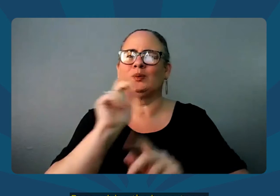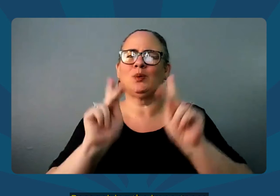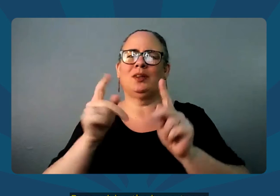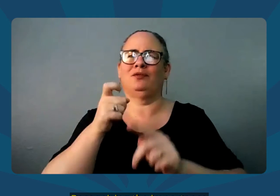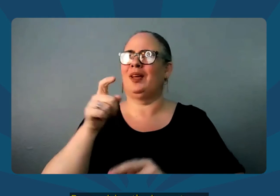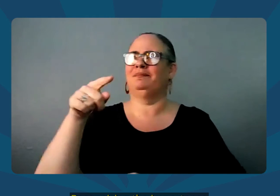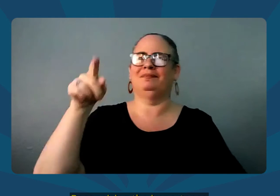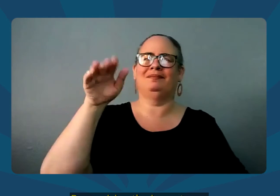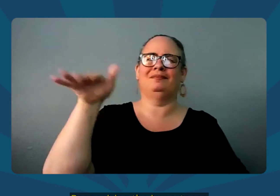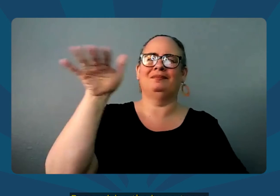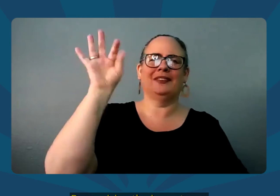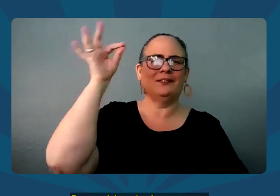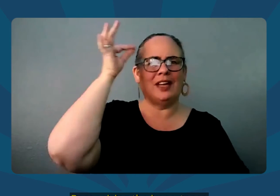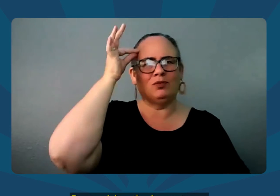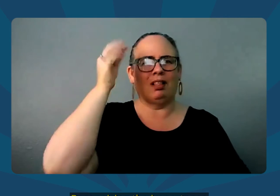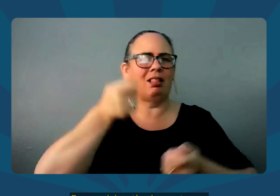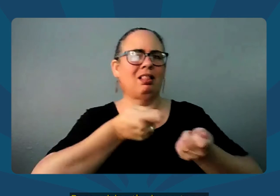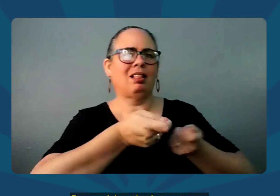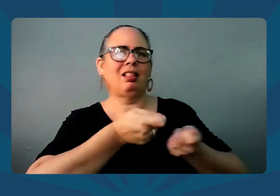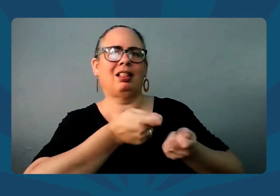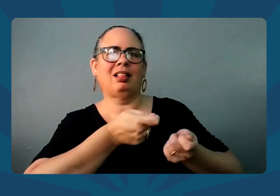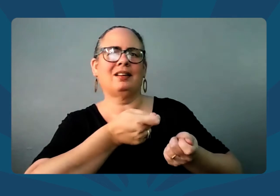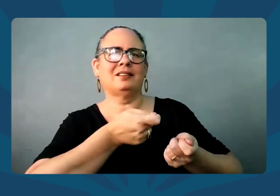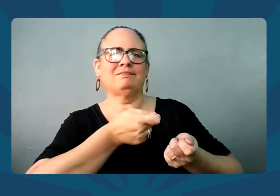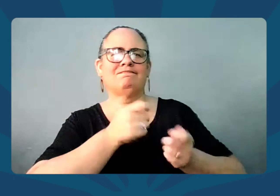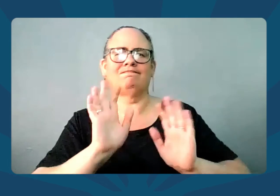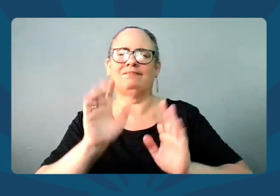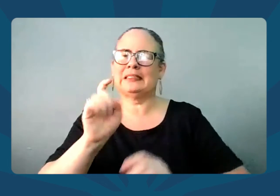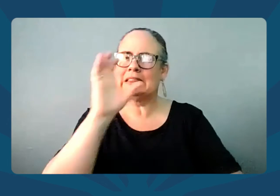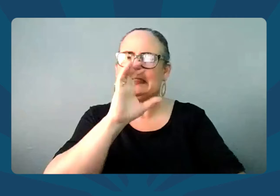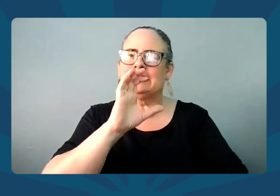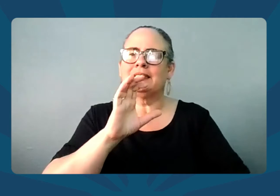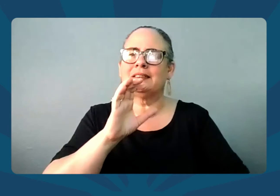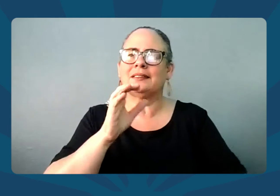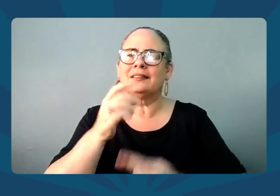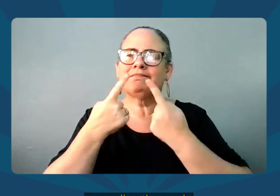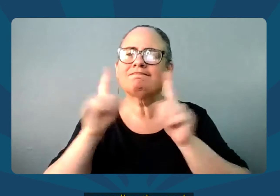Recognizing the importance of protecting Arizonans against federal overreach,